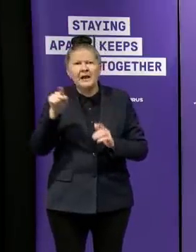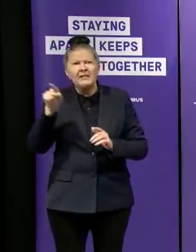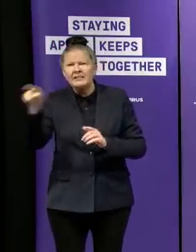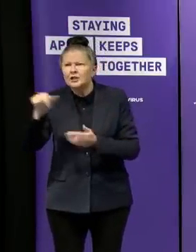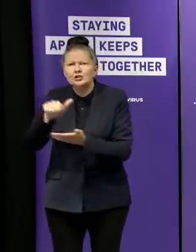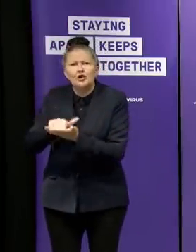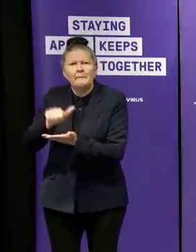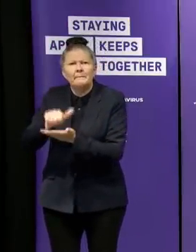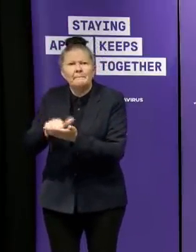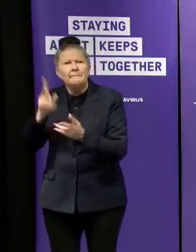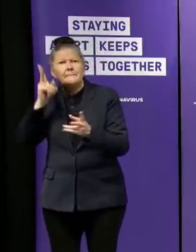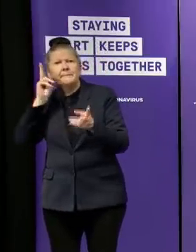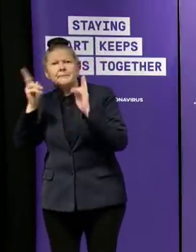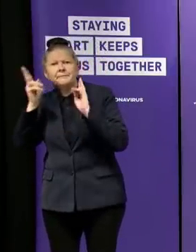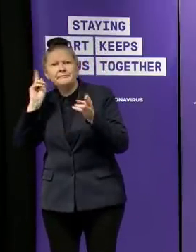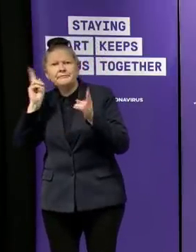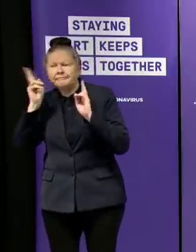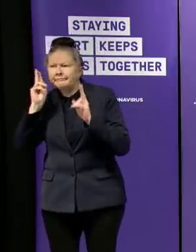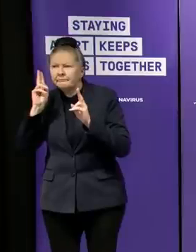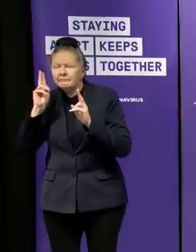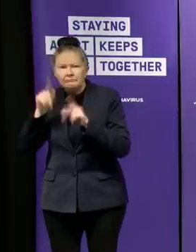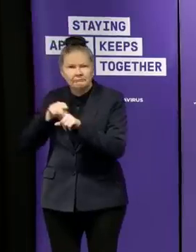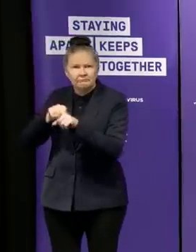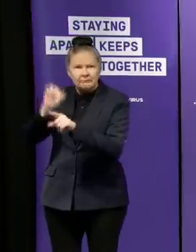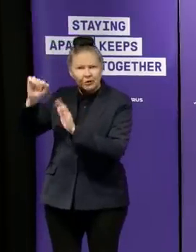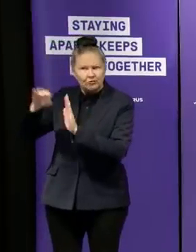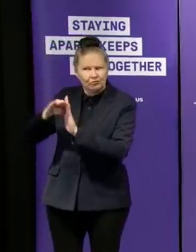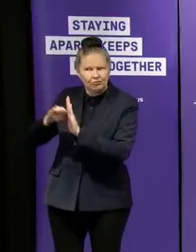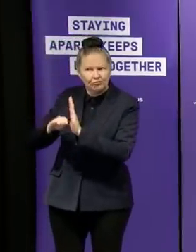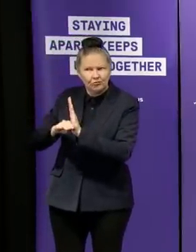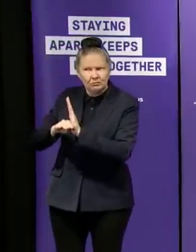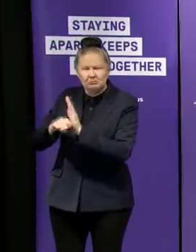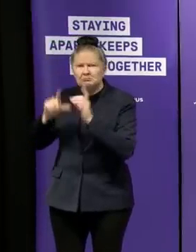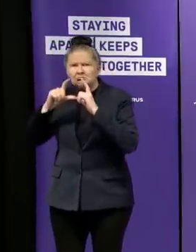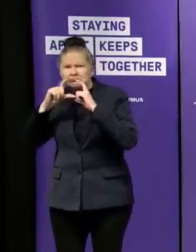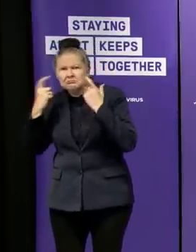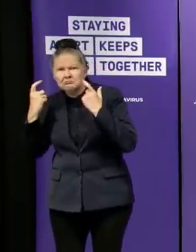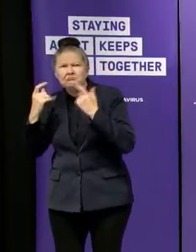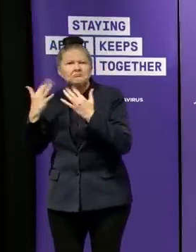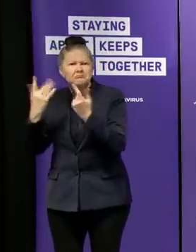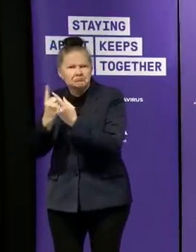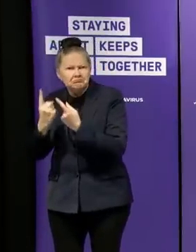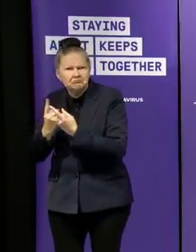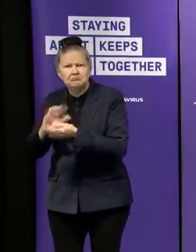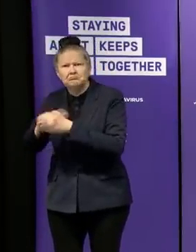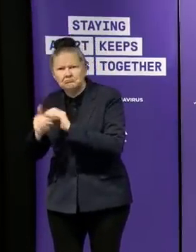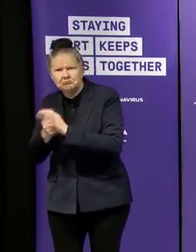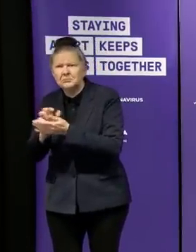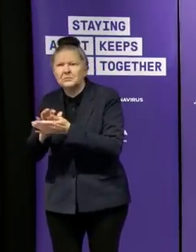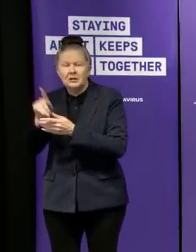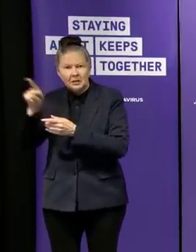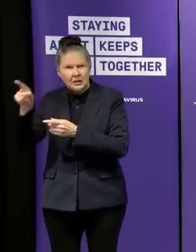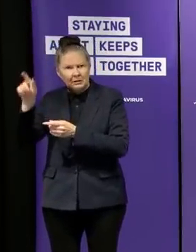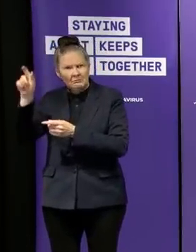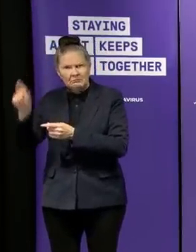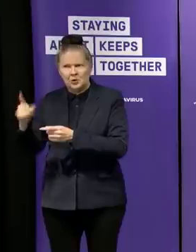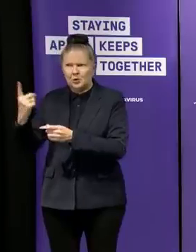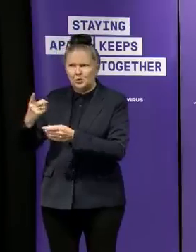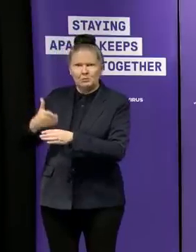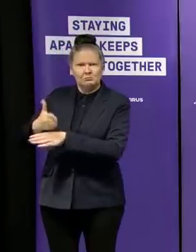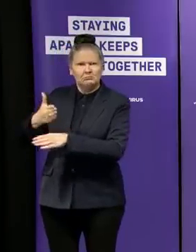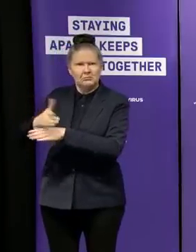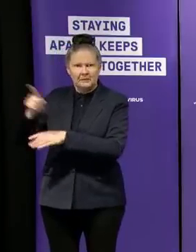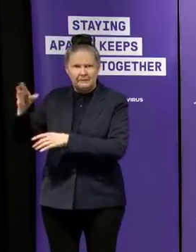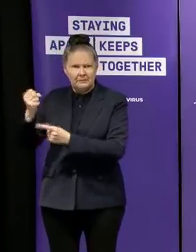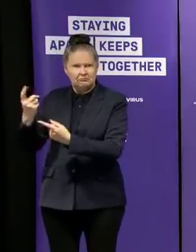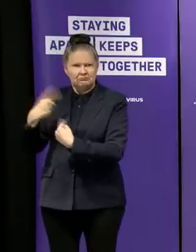salon, and you'll need to obviously comply with them, and the person providing you with the service will need to comply with those also. So there are still only 4 reasons